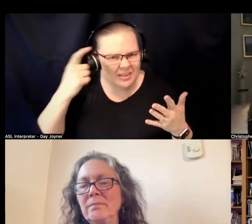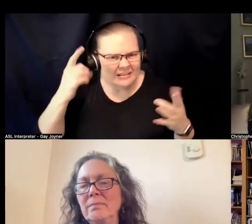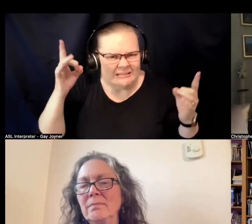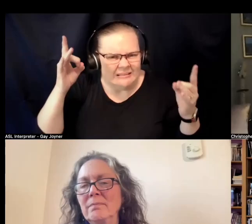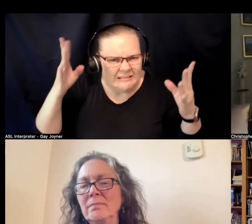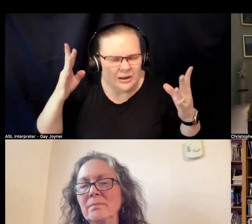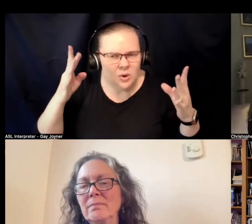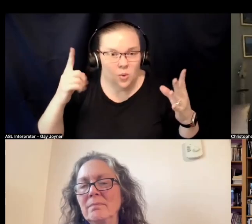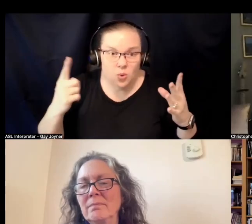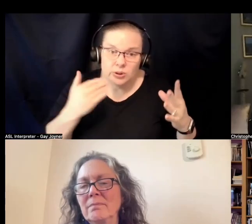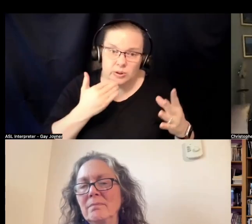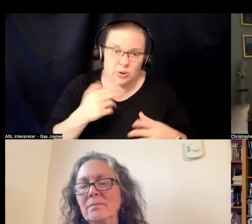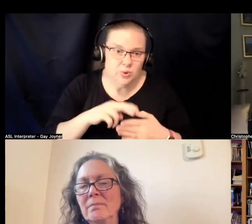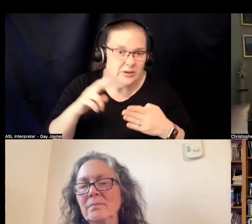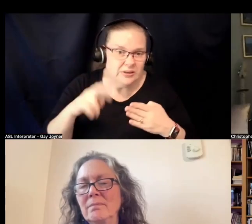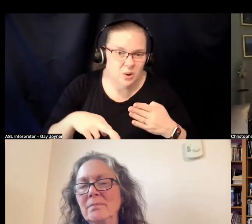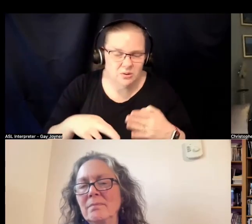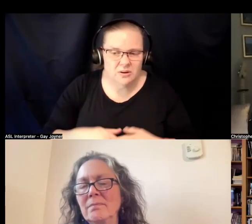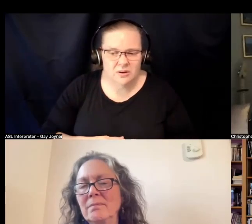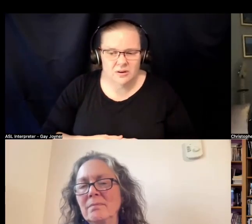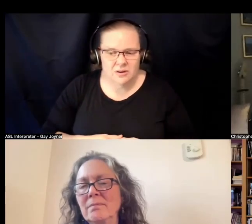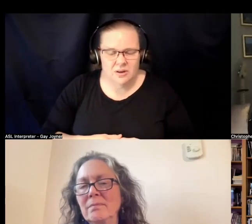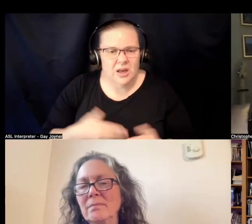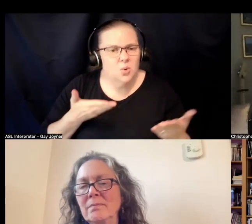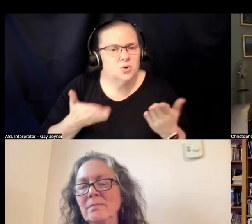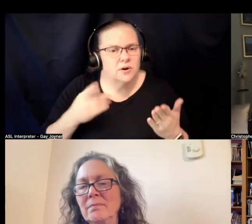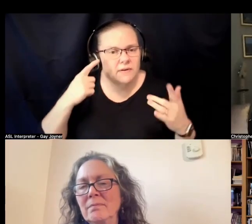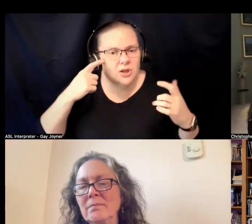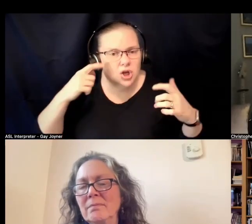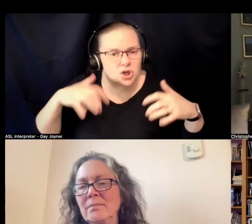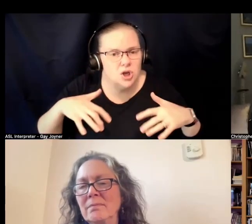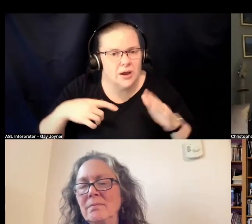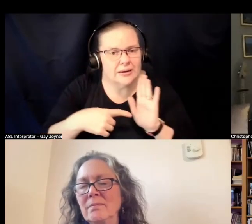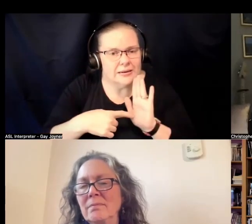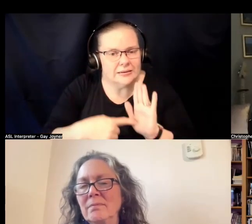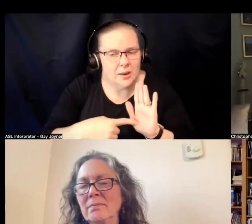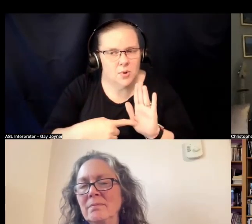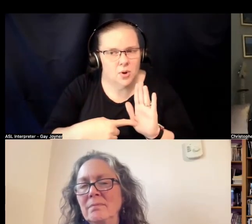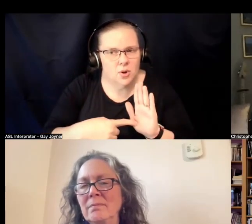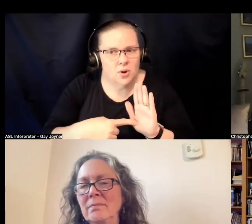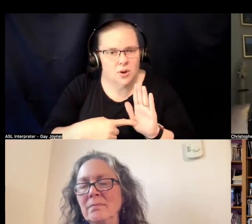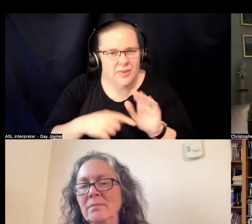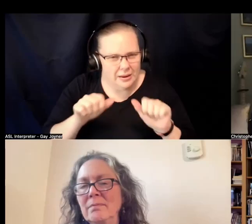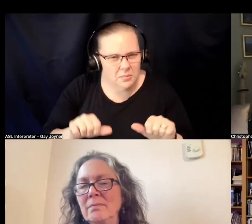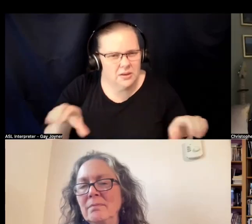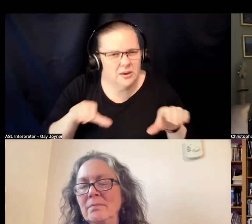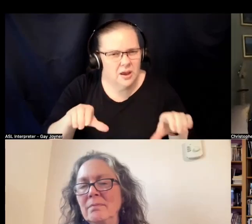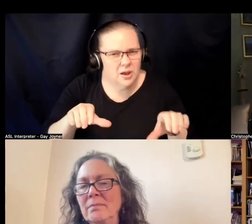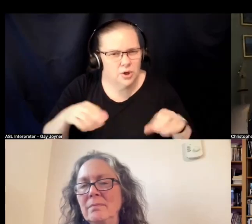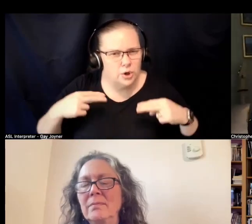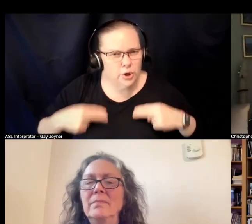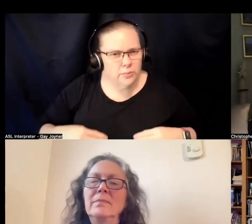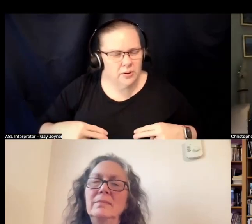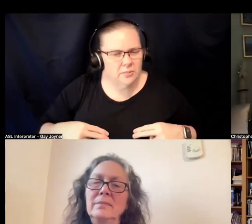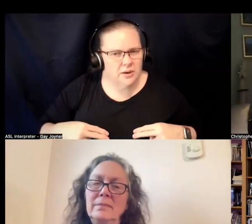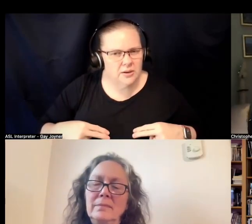result, that it will serve as a shocking example of what can be done to human beings who are trying to do an honest